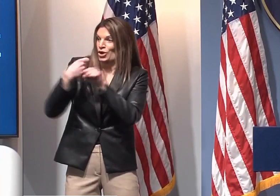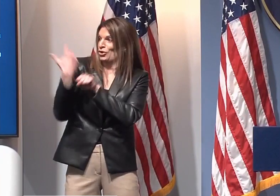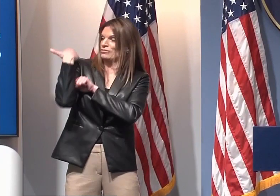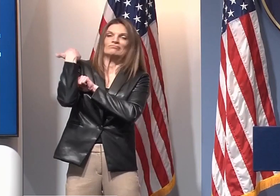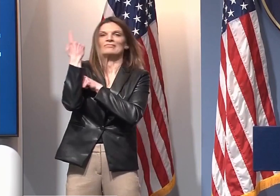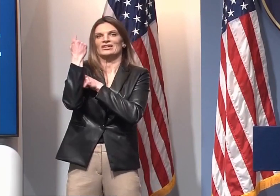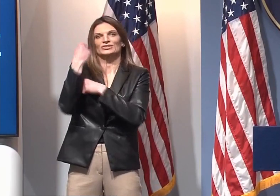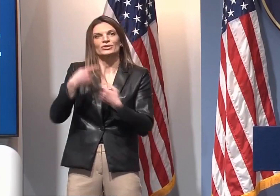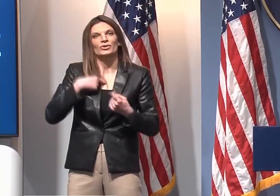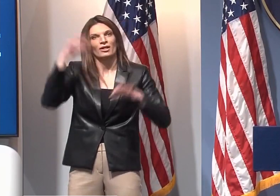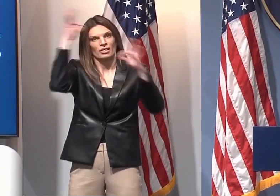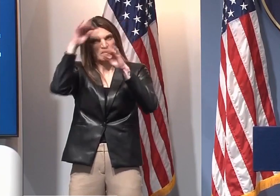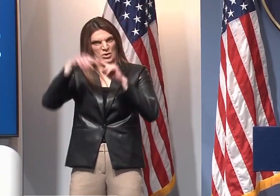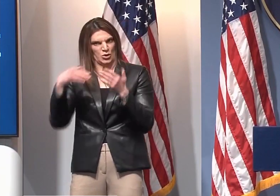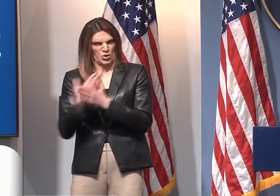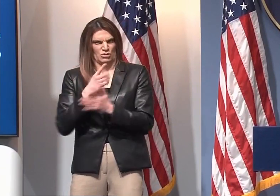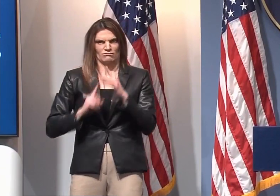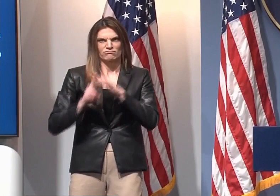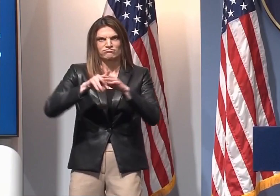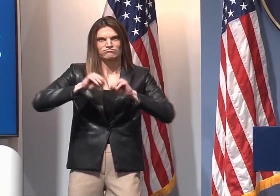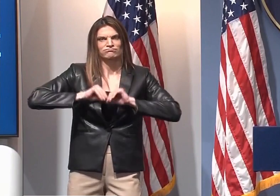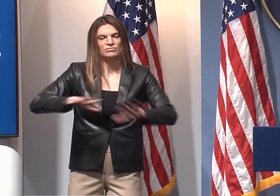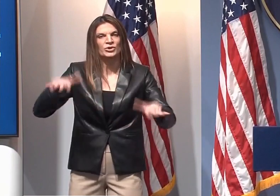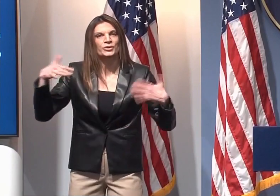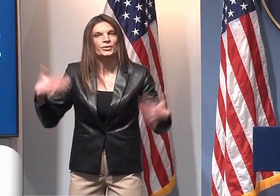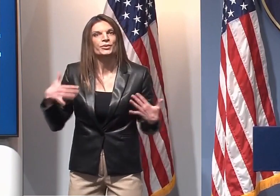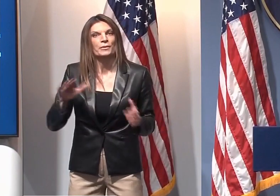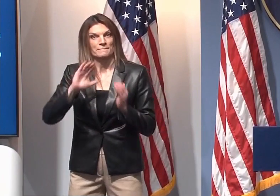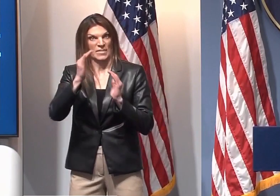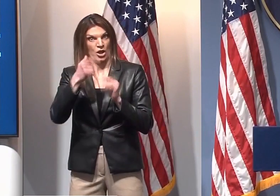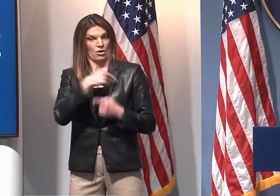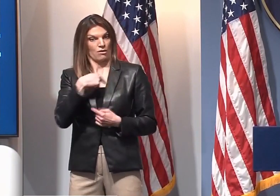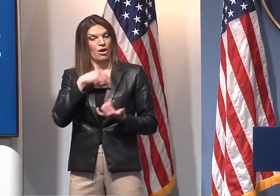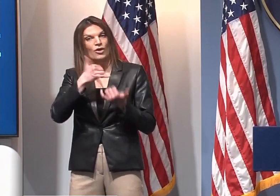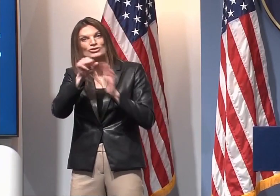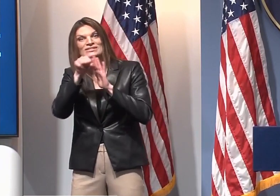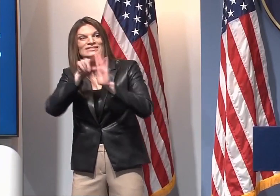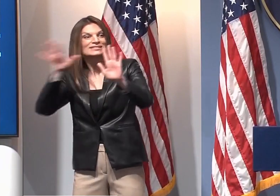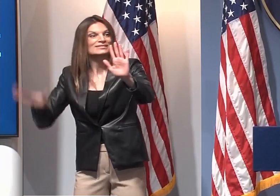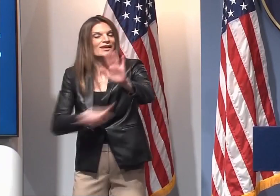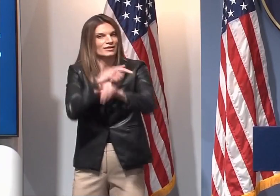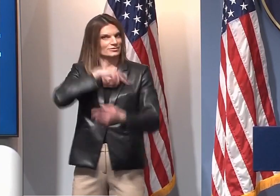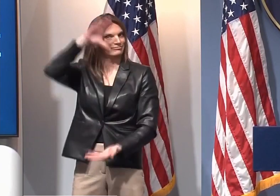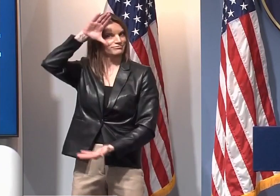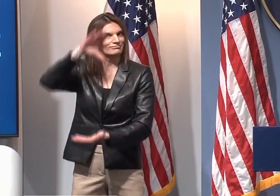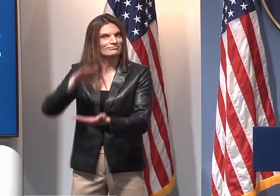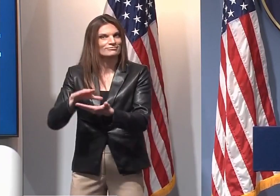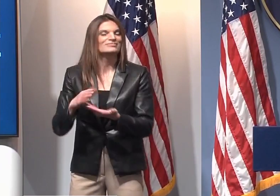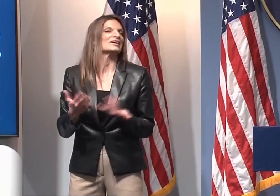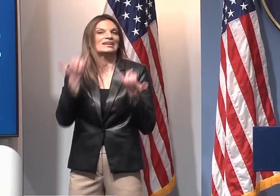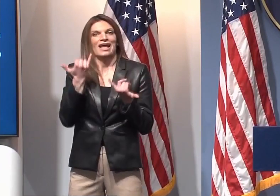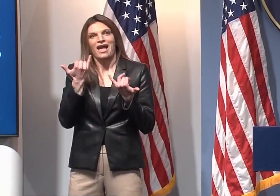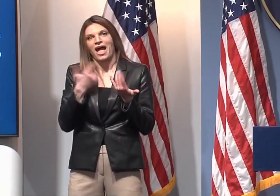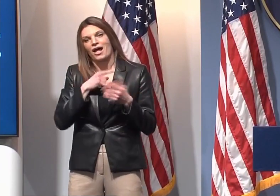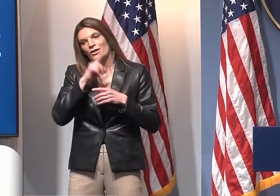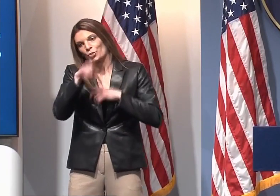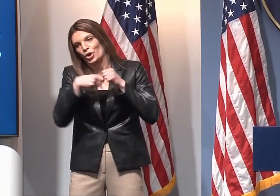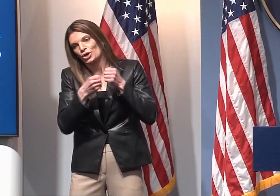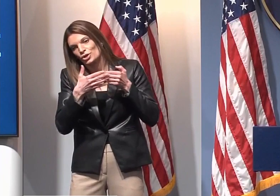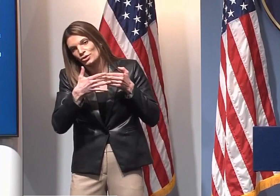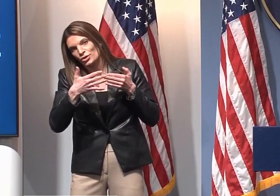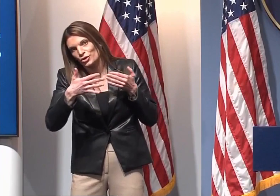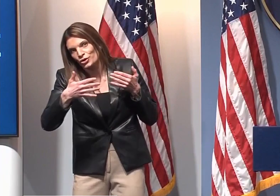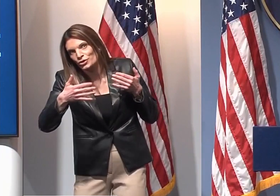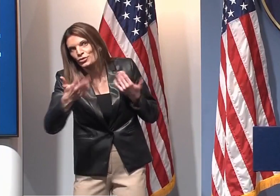we were quite successful compared to the rest of the country. At this point, we are now 14 months in, and people are